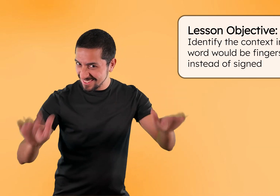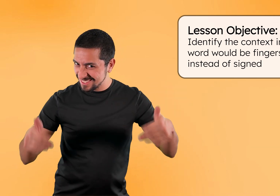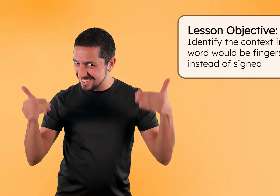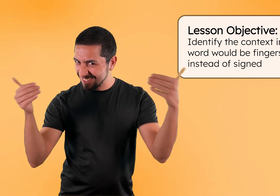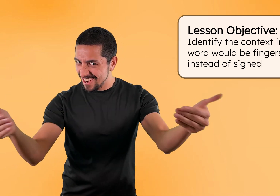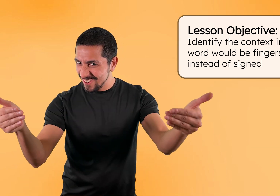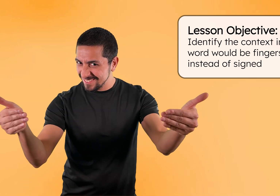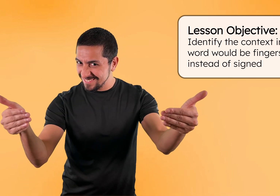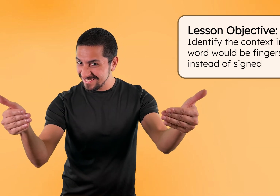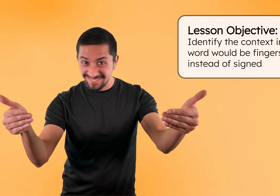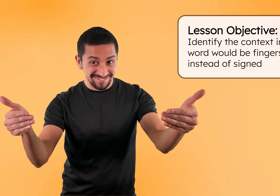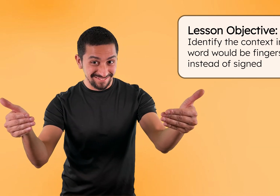Ready to get started?